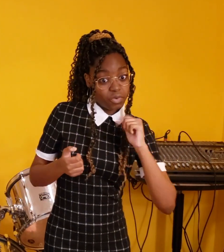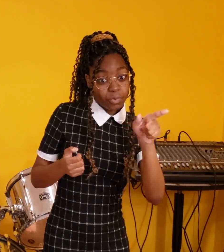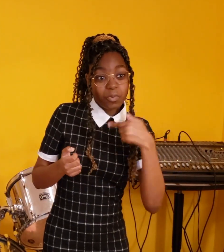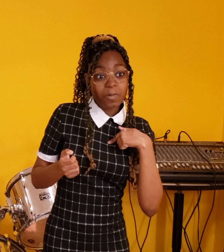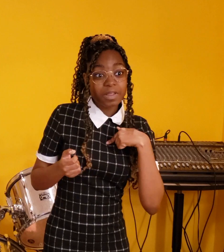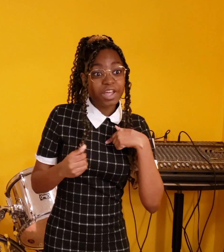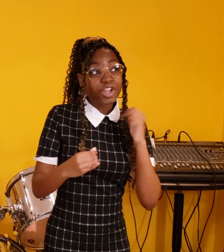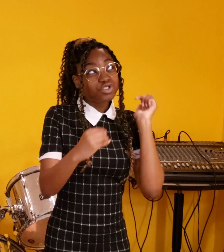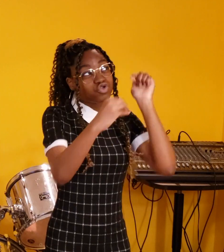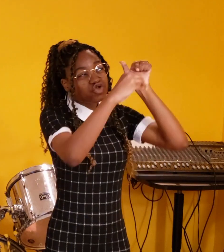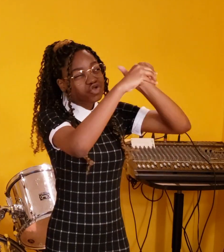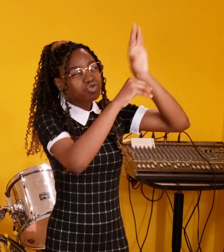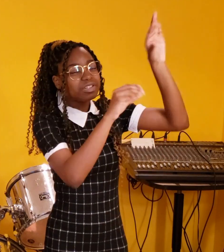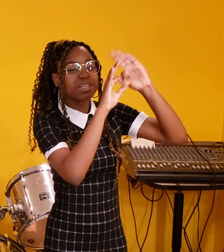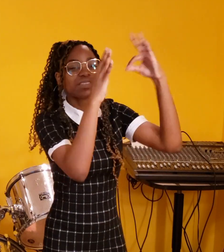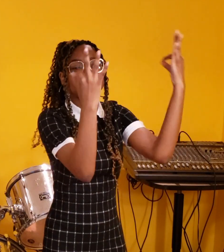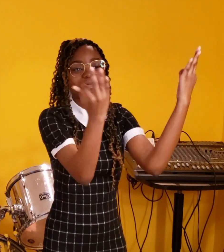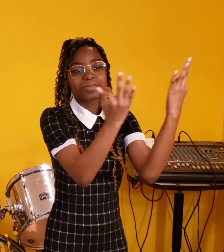family.